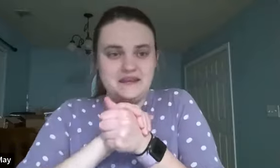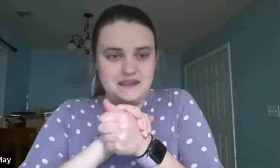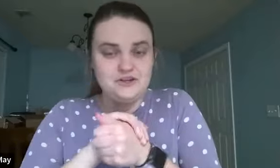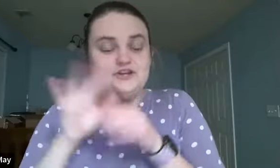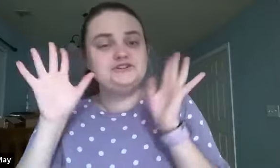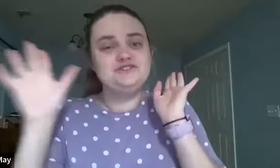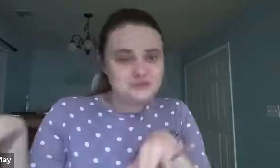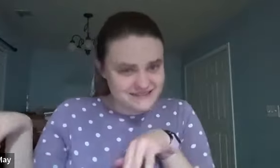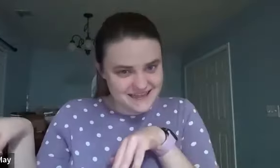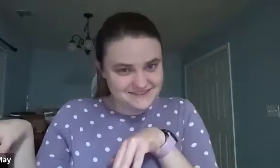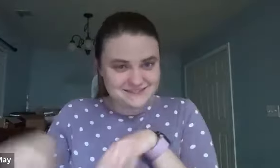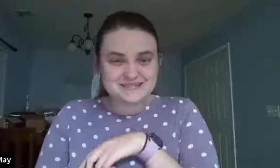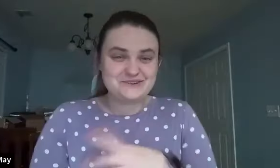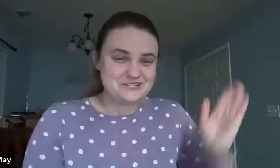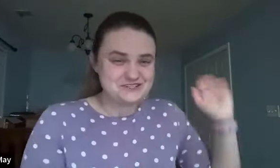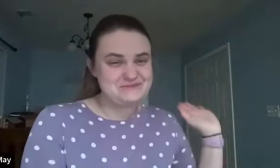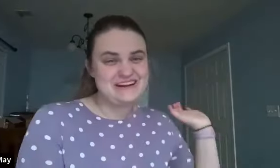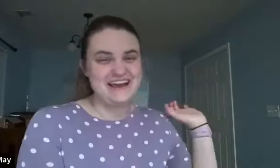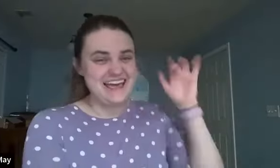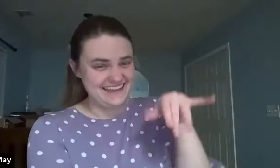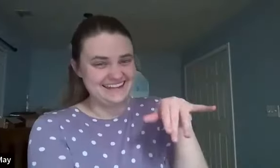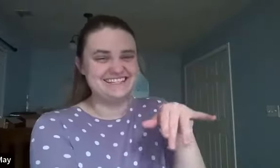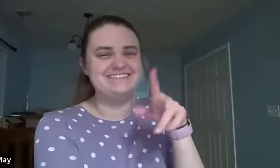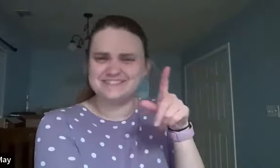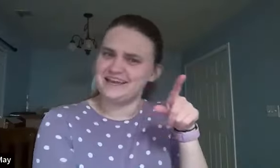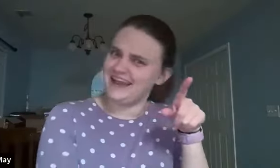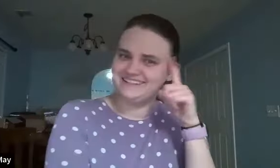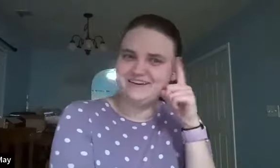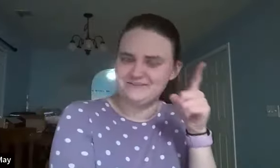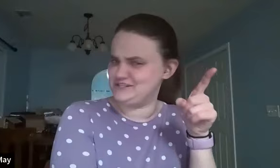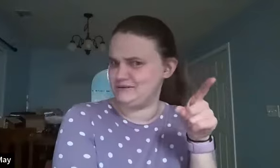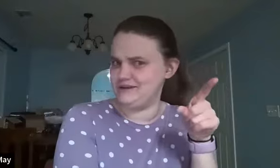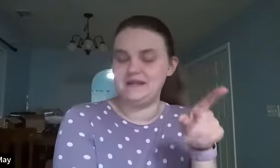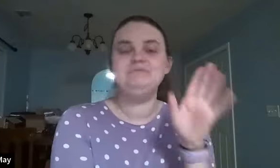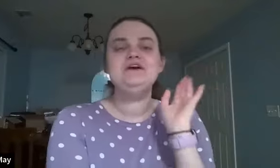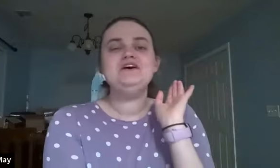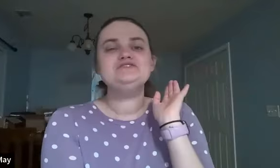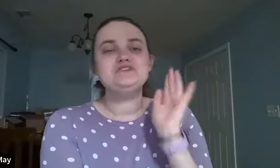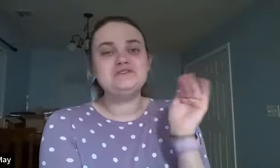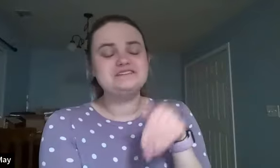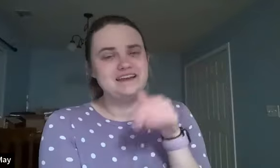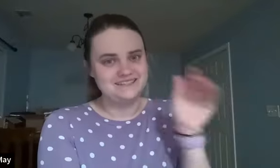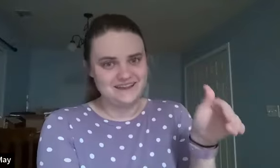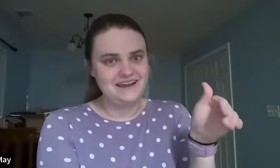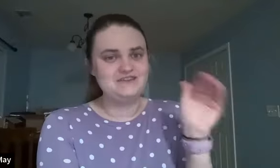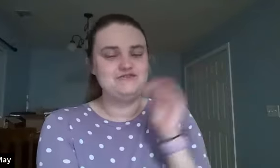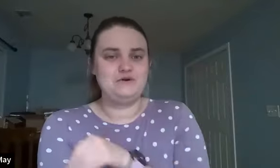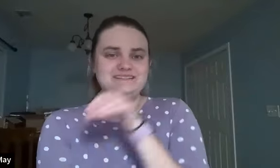Now, Julie's had this class before, so she went ahead and she was like, I could tell her, she's like, wait a minute. So there's a sign for